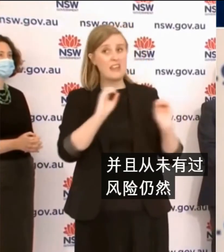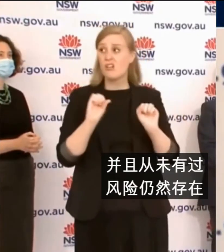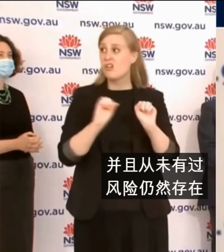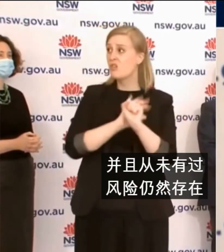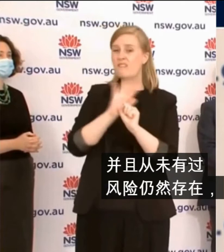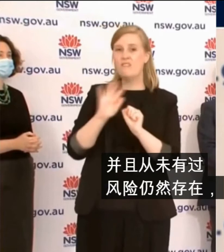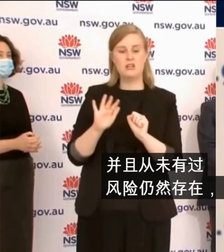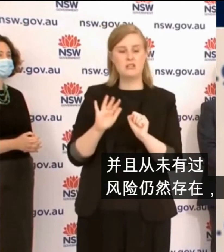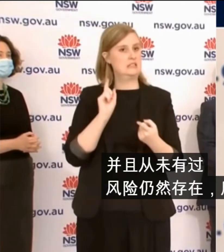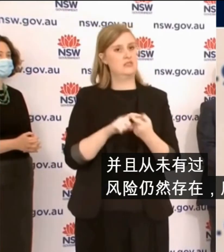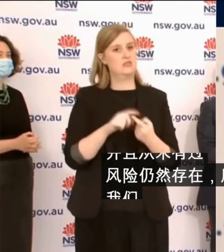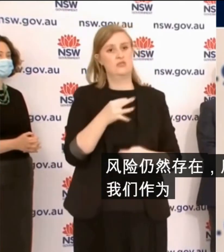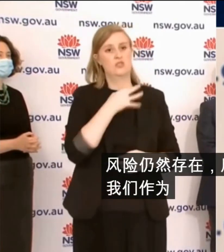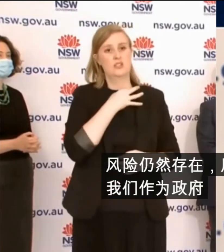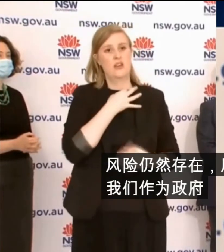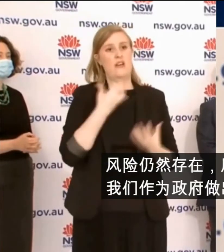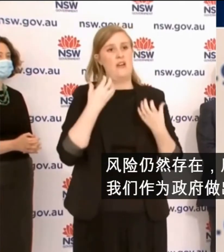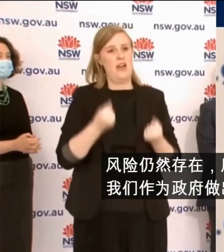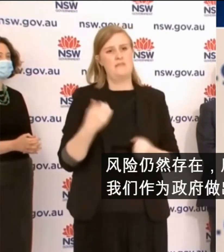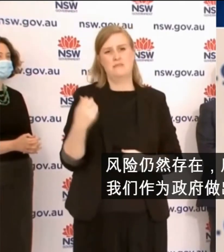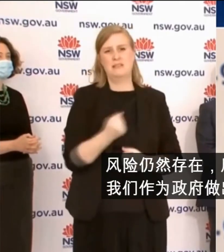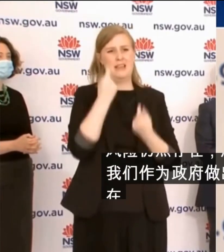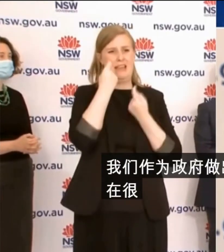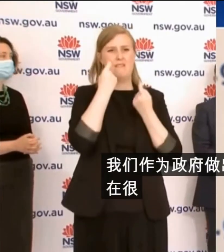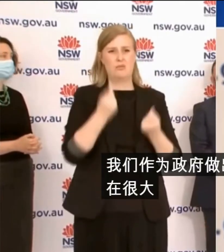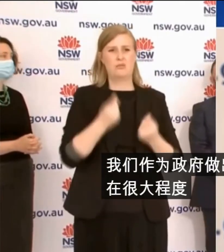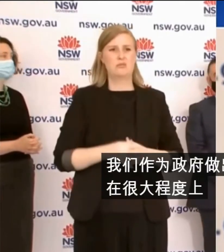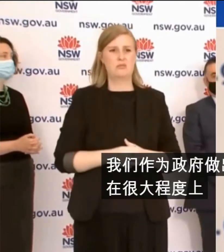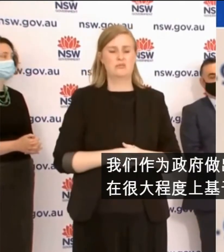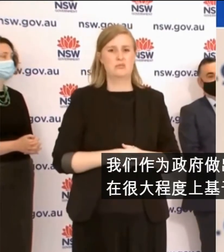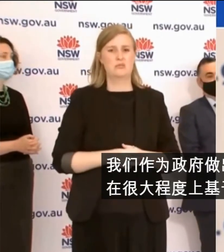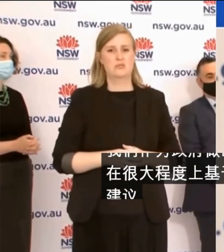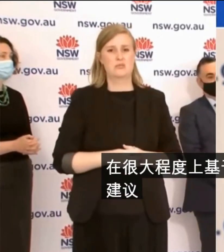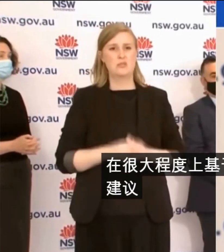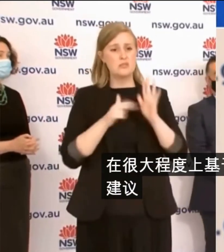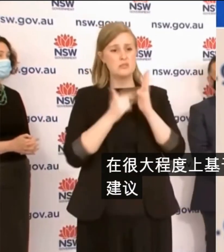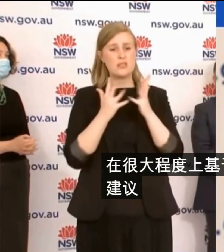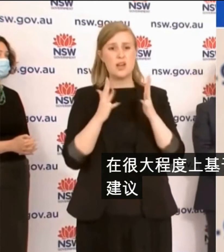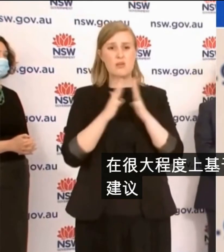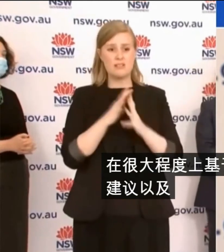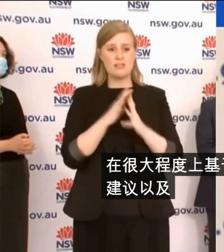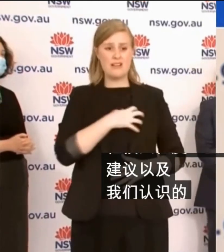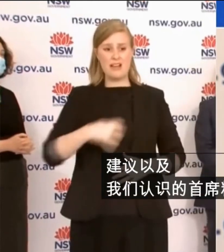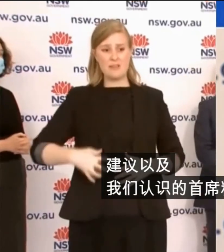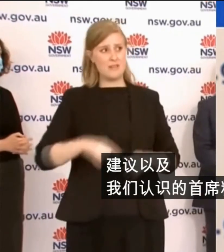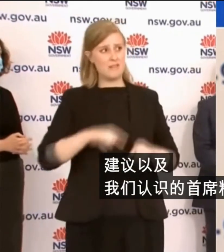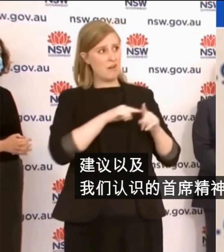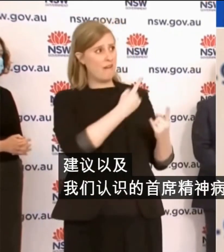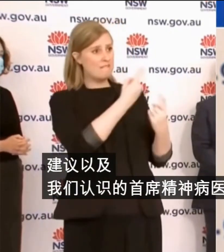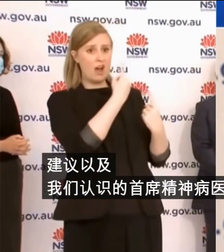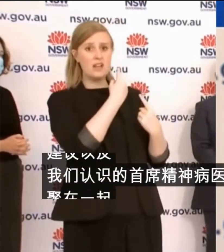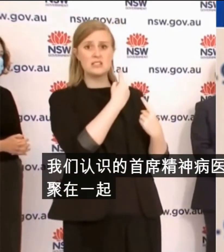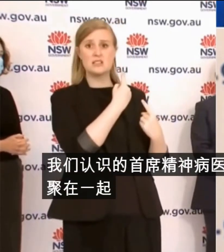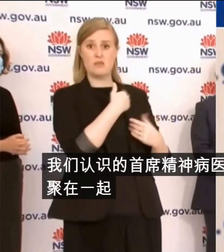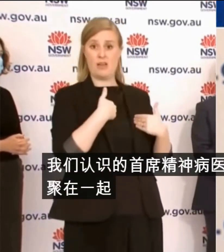there. And so the decisions we came to as a government were very much based on the health advice, but also the advice of the chief psychiatrist. We know